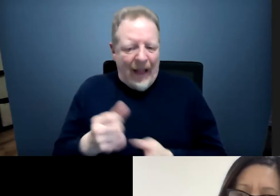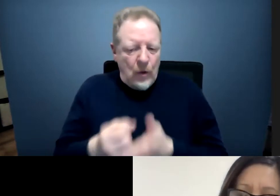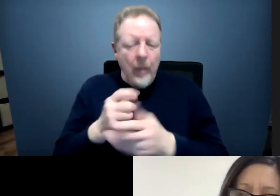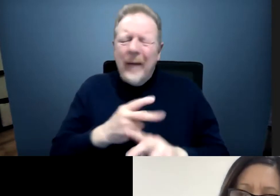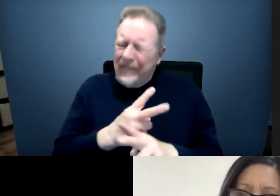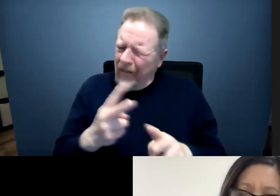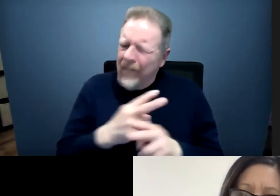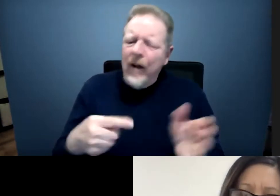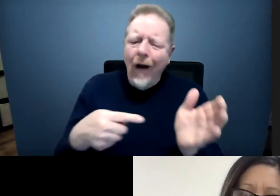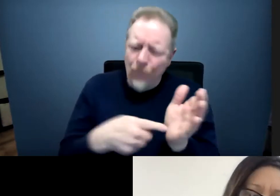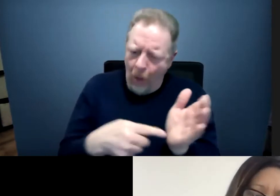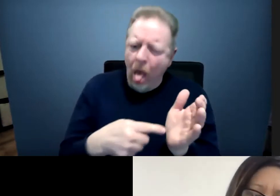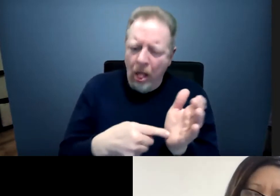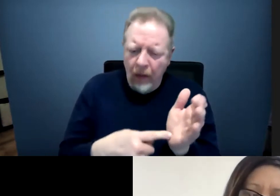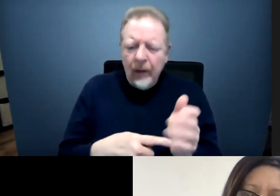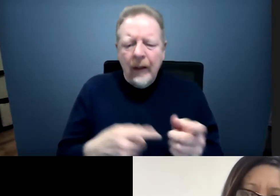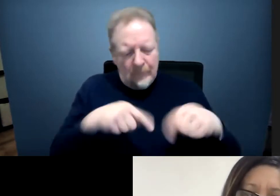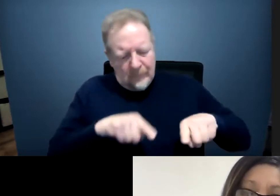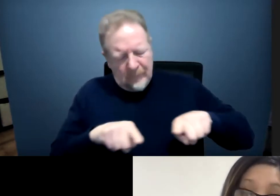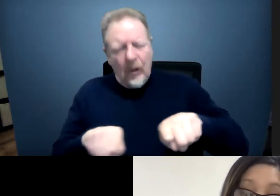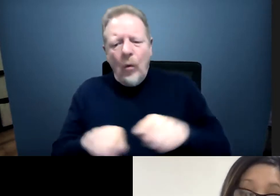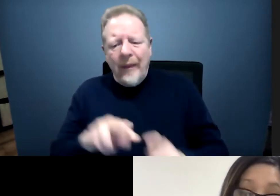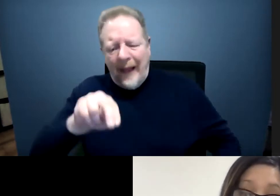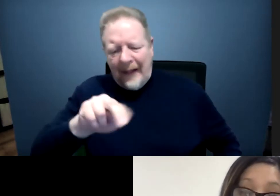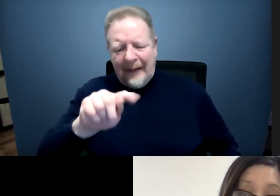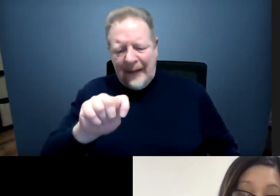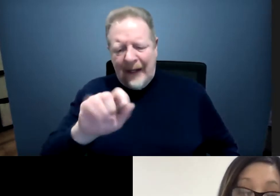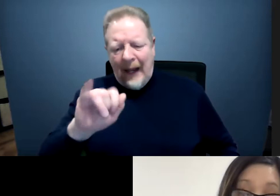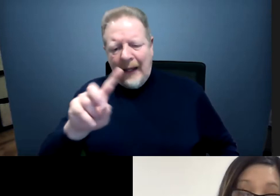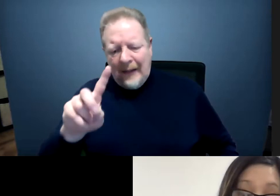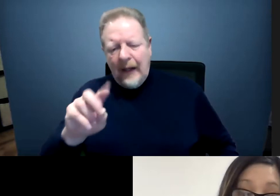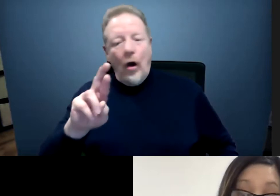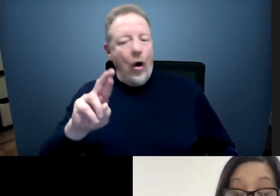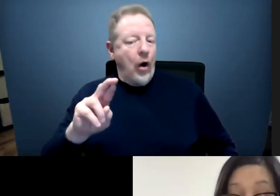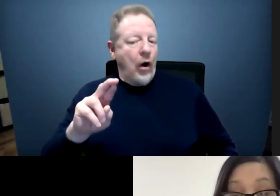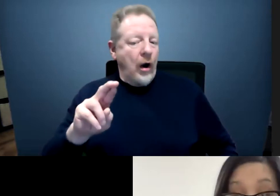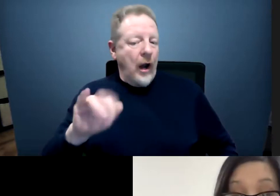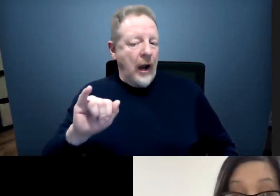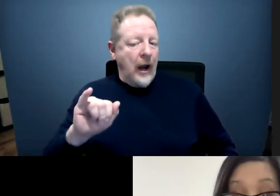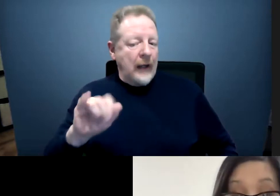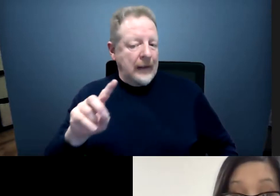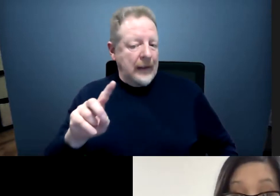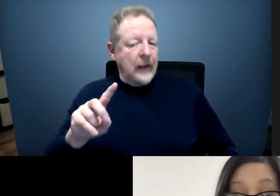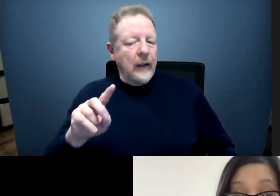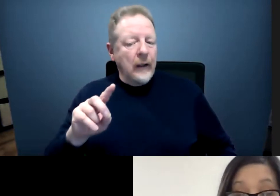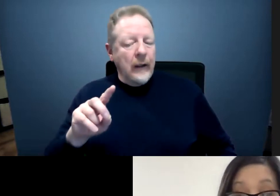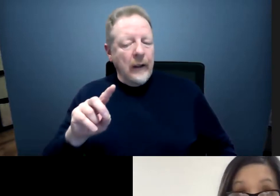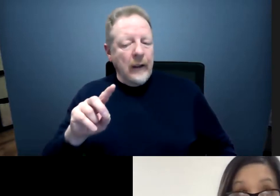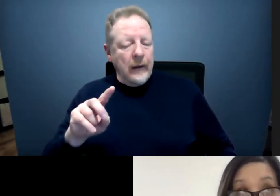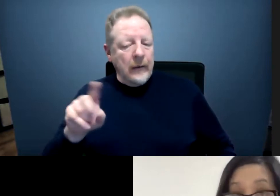in line with NTID, RIT. They have a medical healthcare certificate program as well, and it's roughly about the